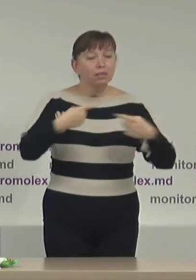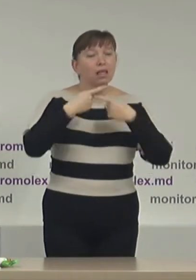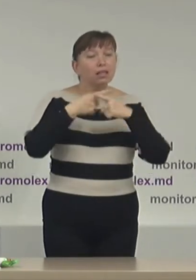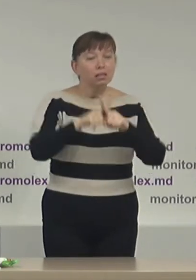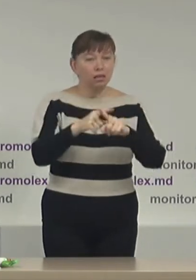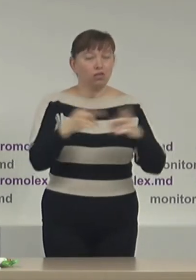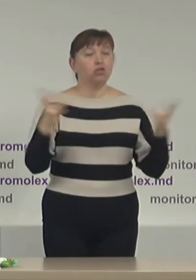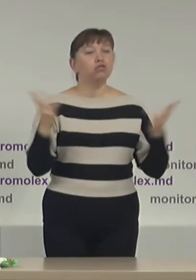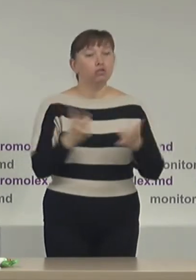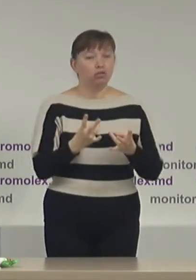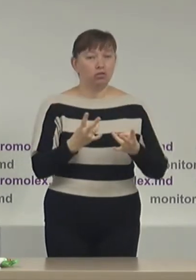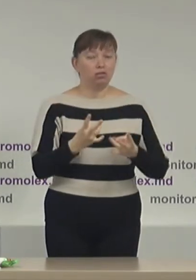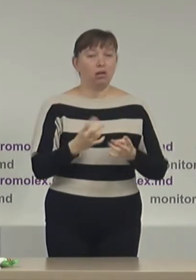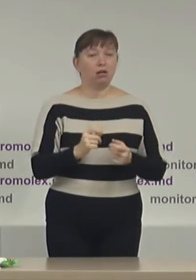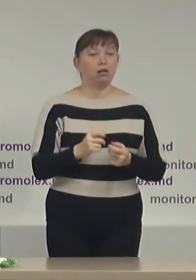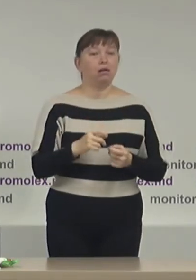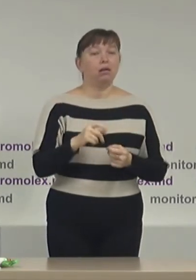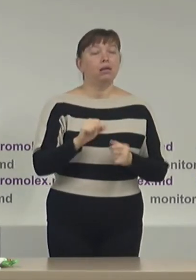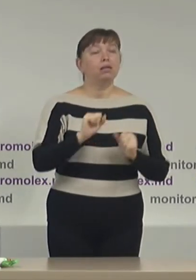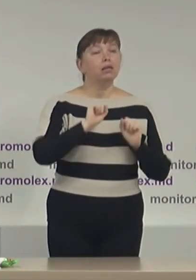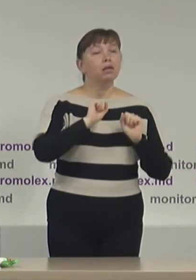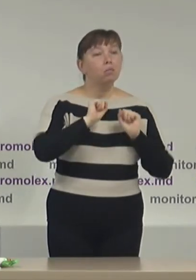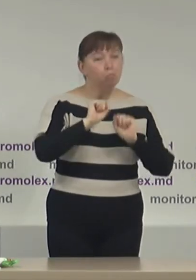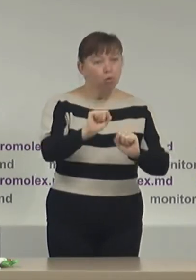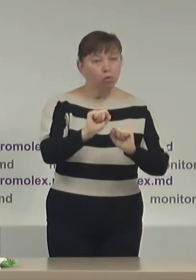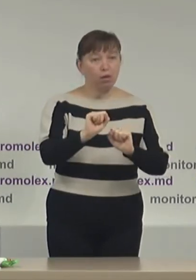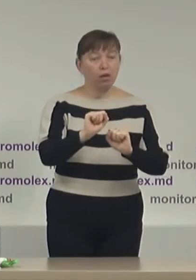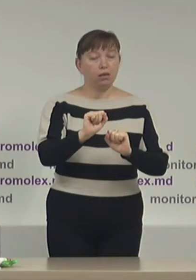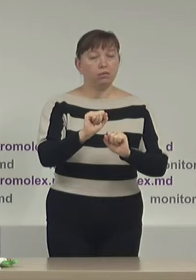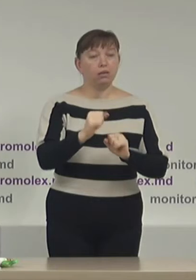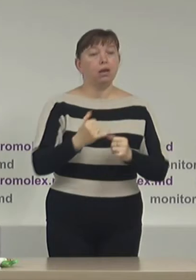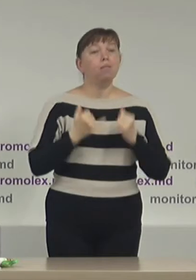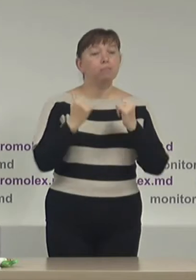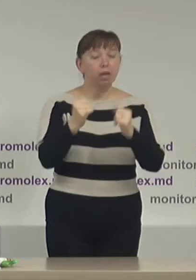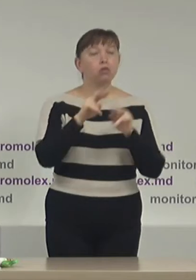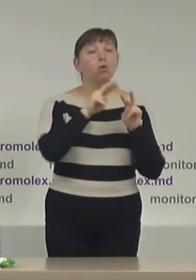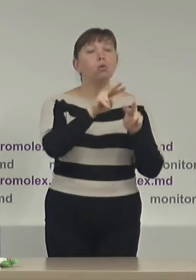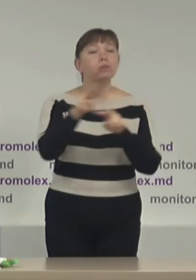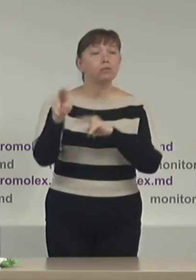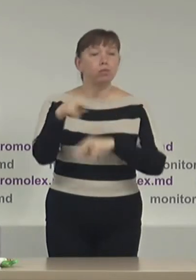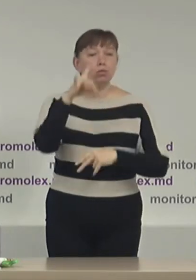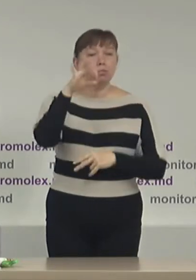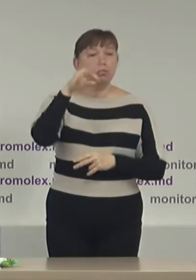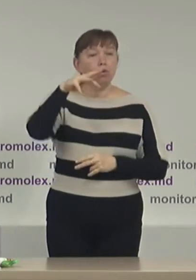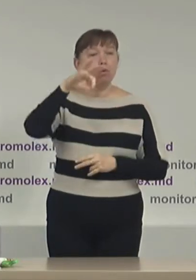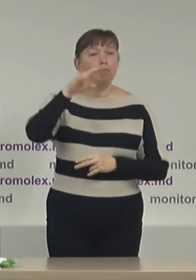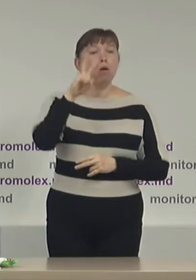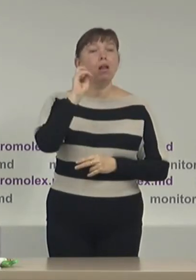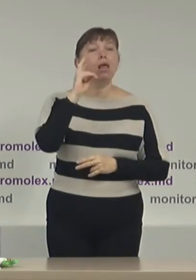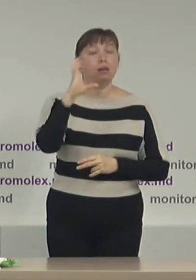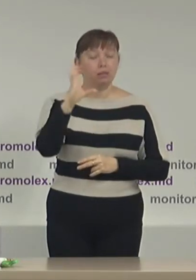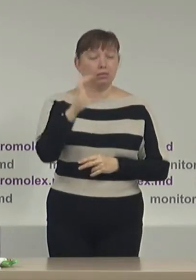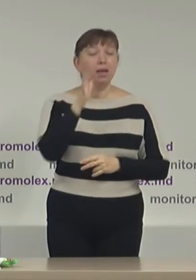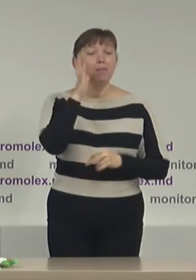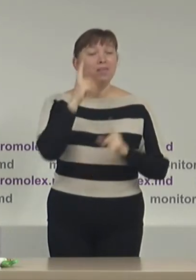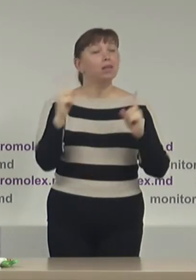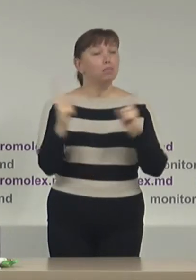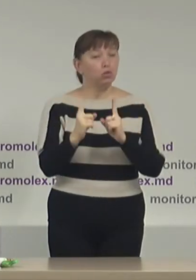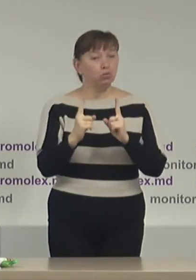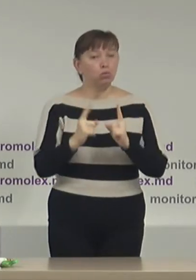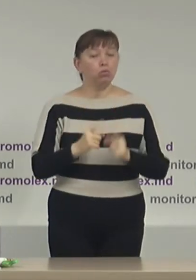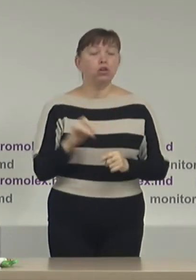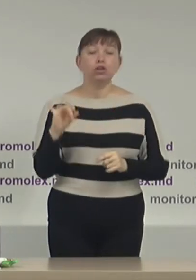support and the necessary protection equipment for Promo-LEX observers, for the